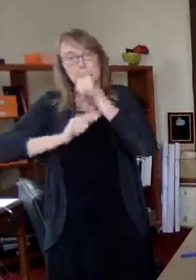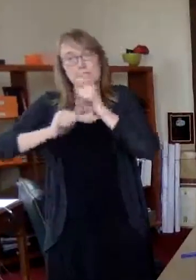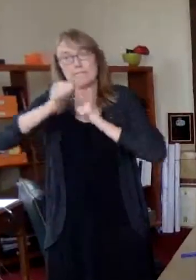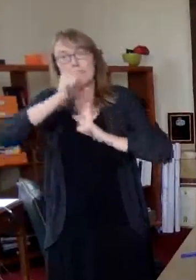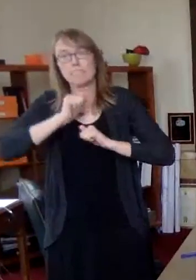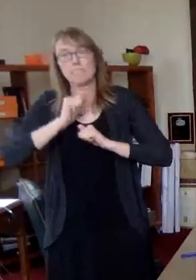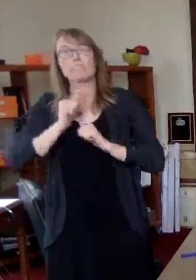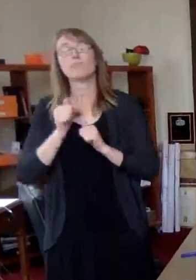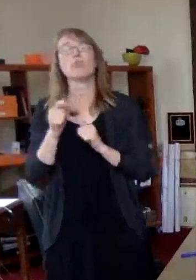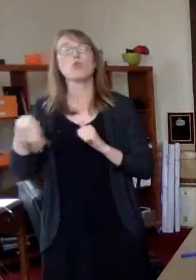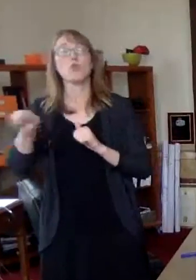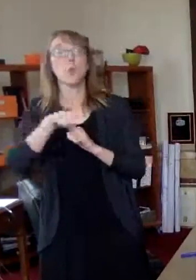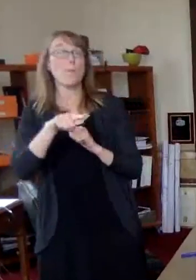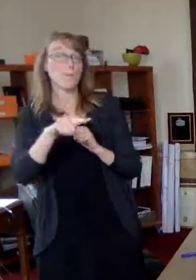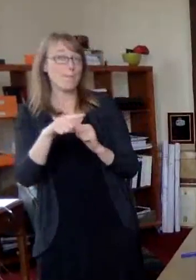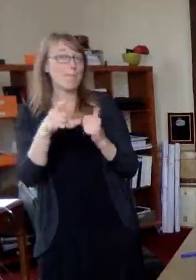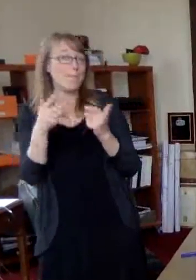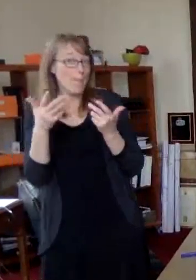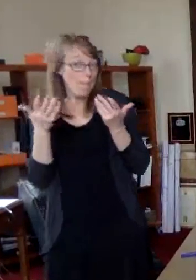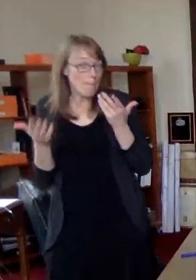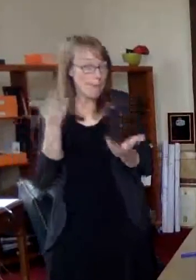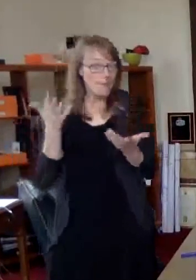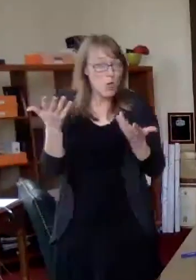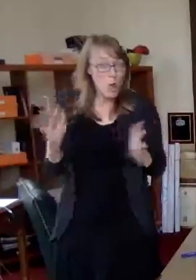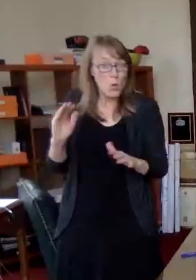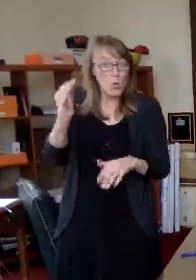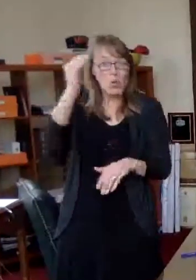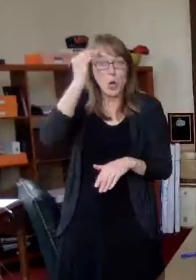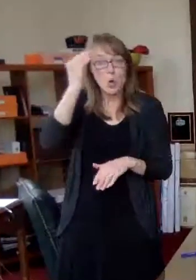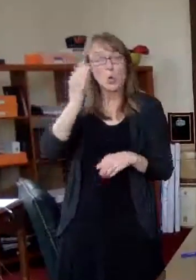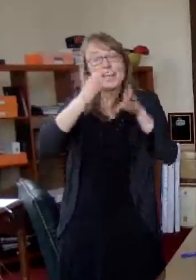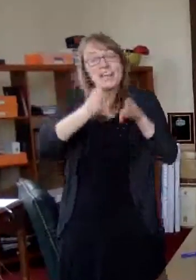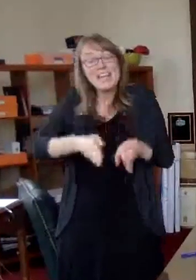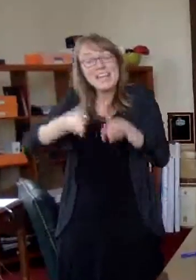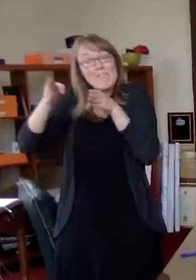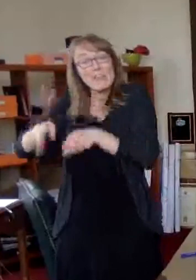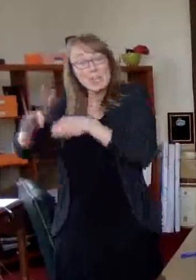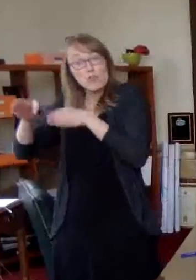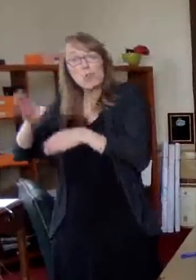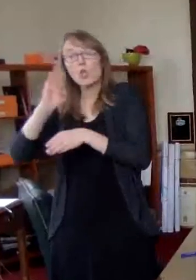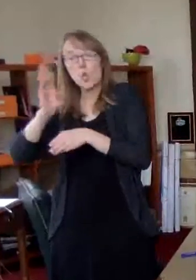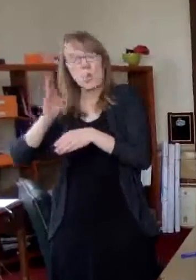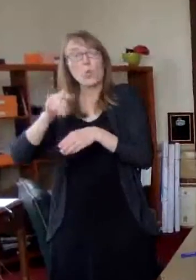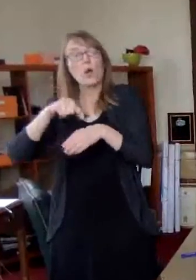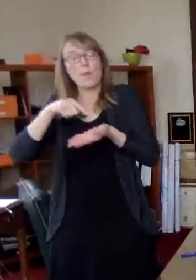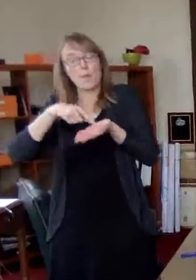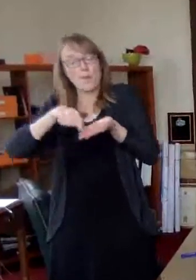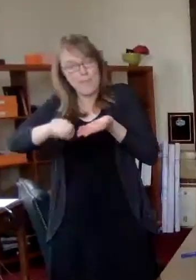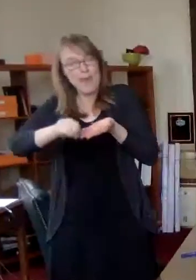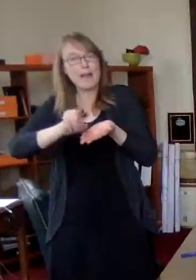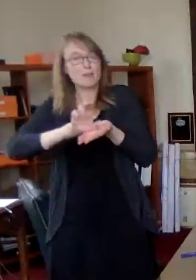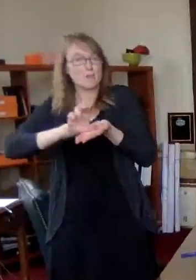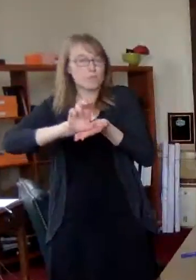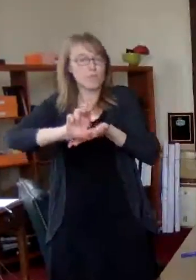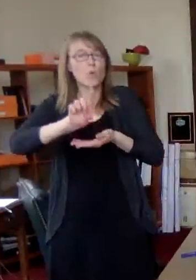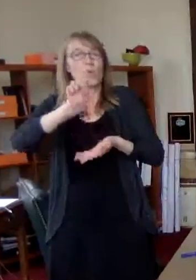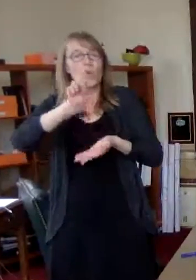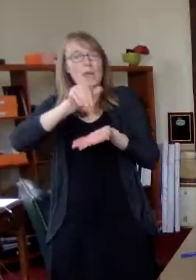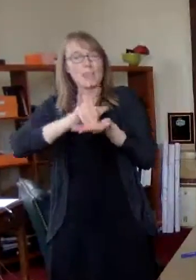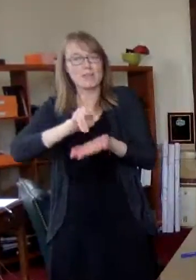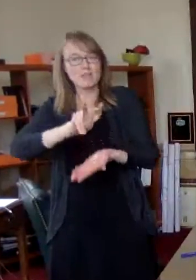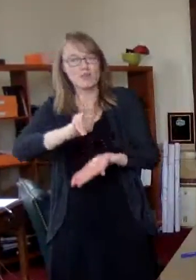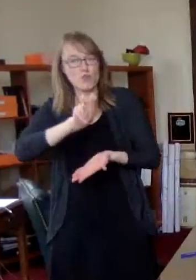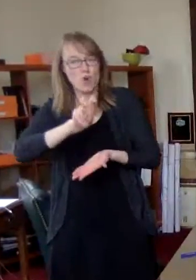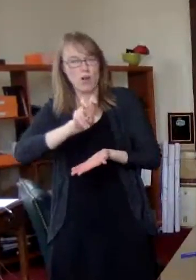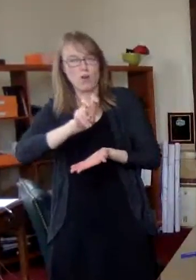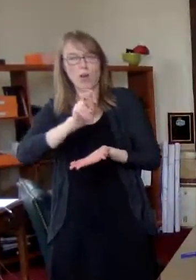$1,200 direct to individuals if you make less than $75,000 a year. That's supposed to be coming in April.